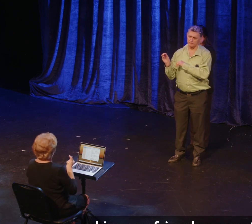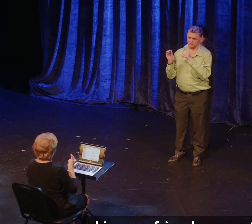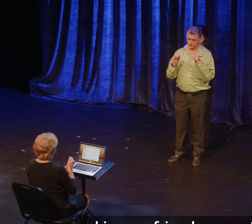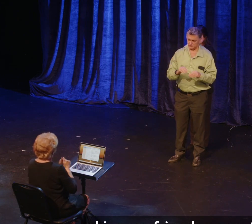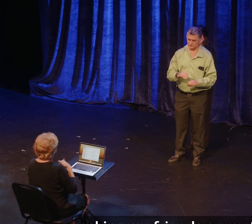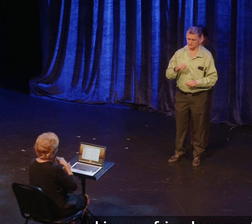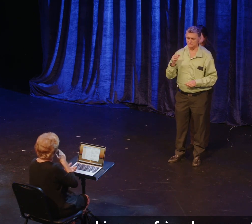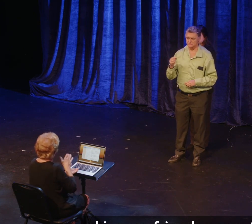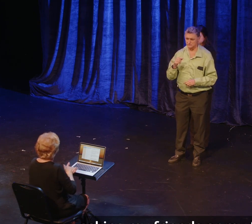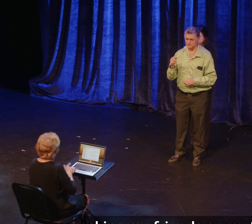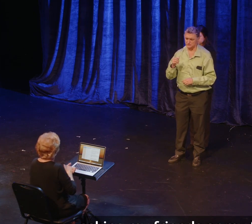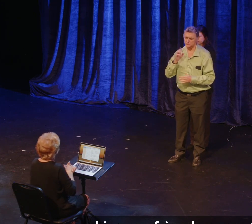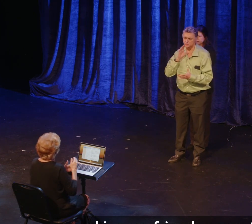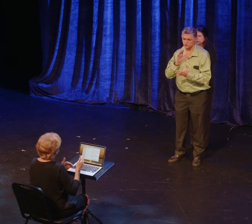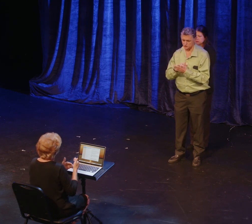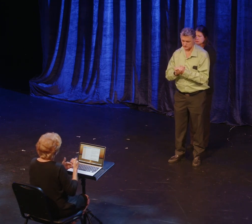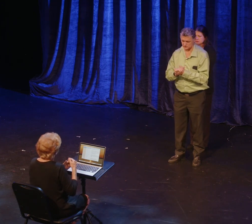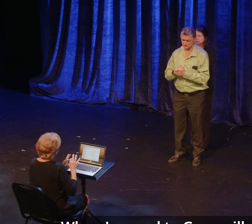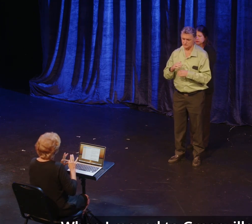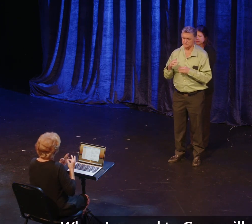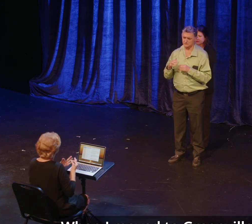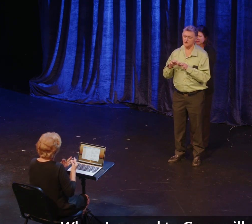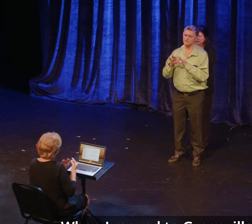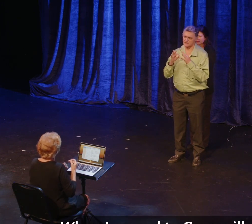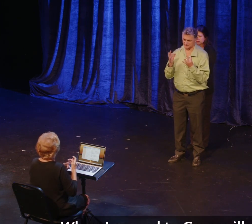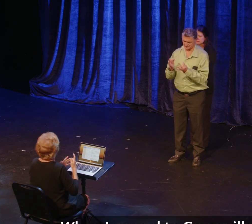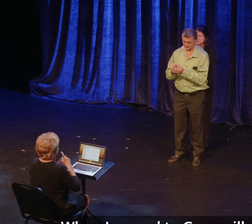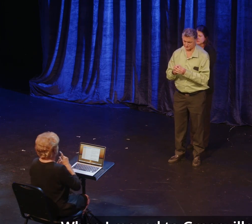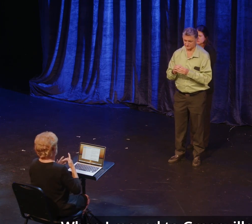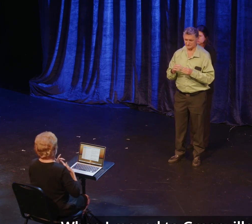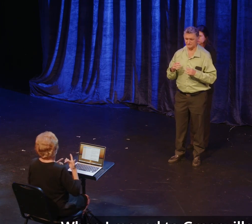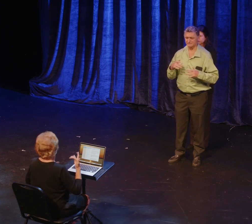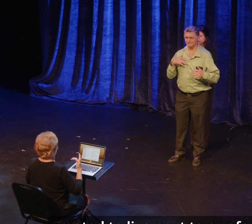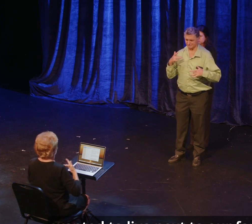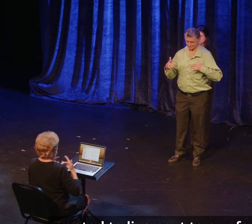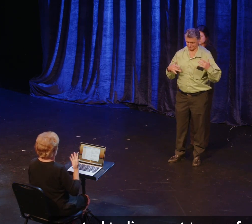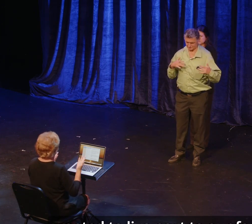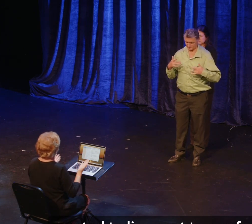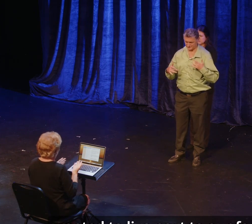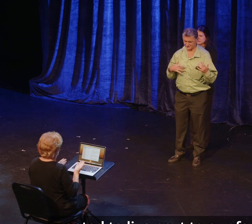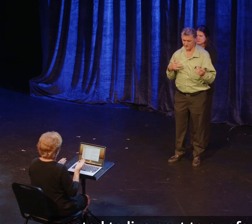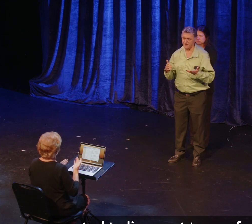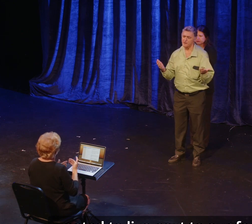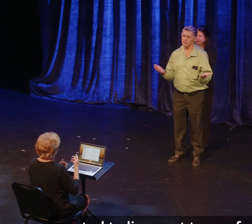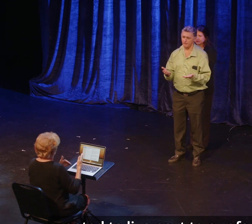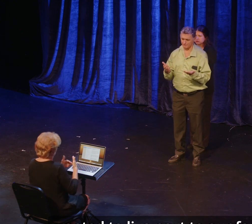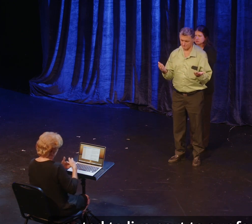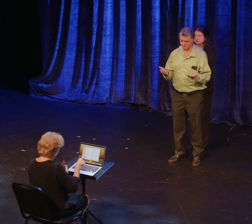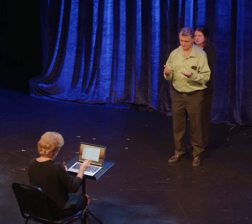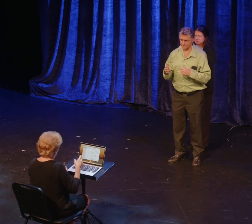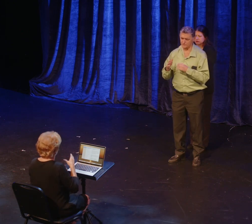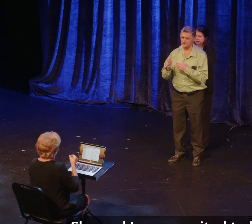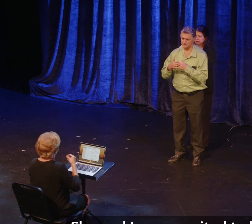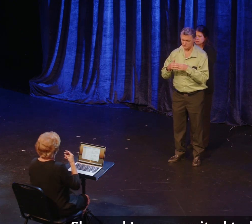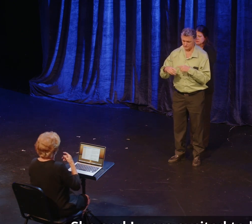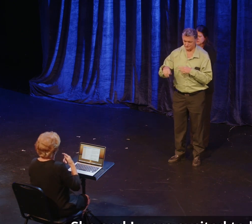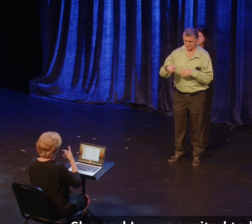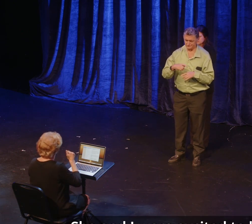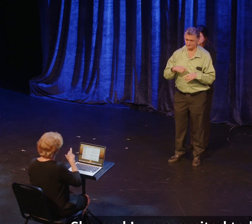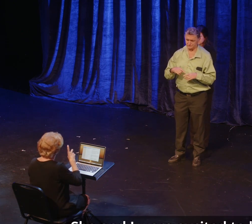my friends or my family. When I moved to Greenville, my wife wanted to live next to our family again. She and I were excited